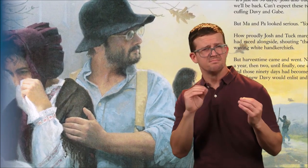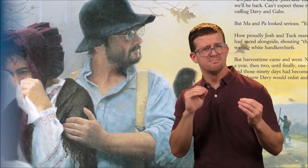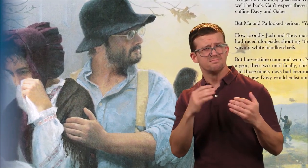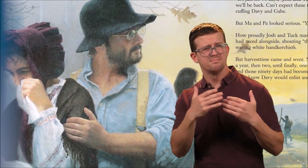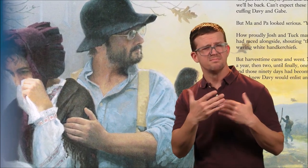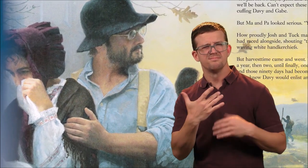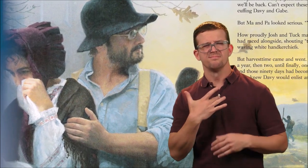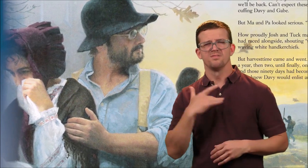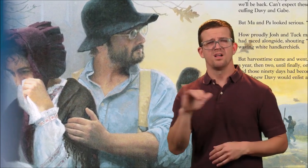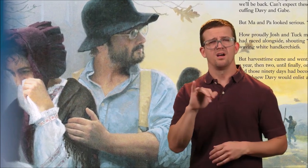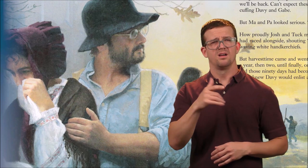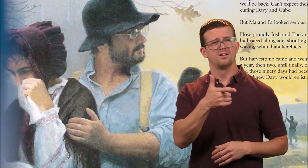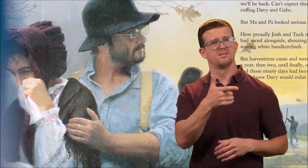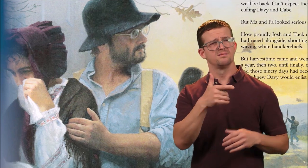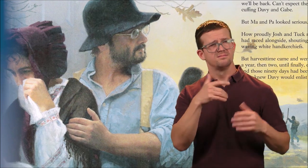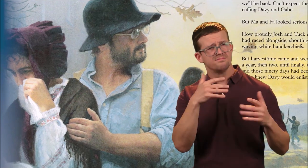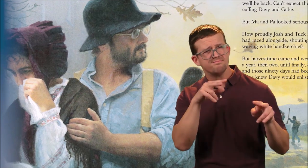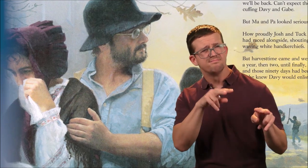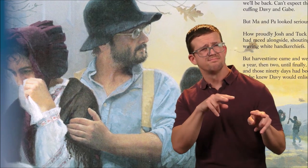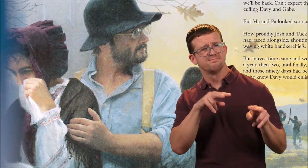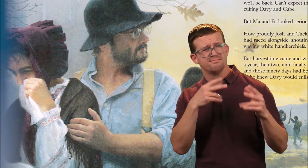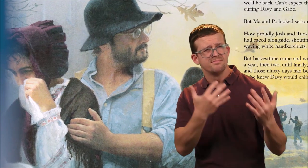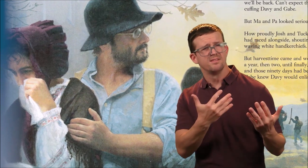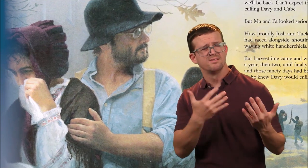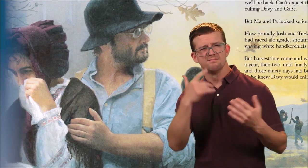days had become forever.